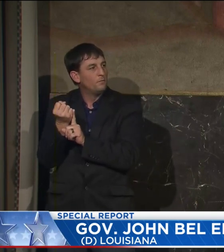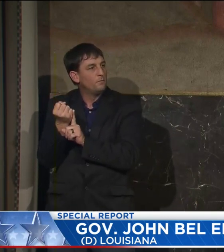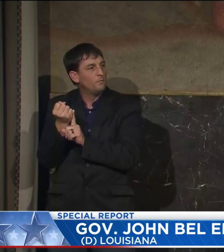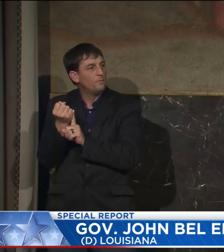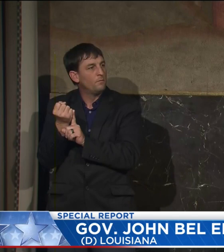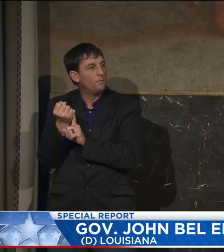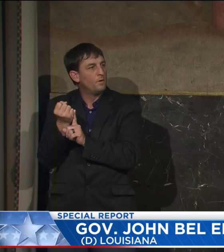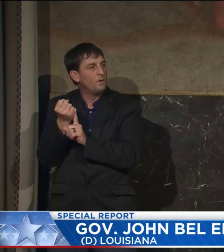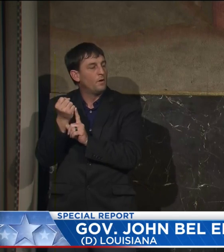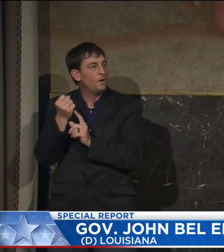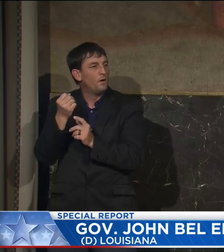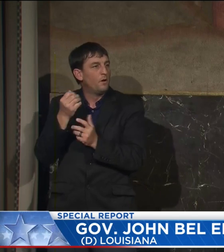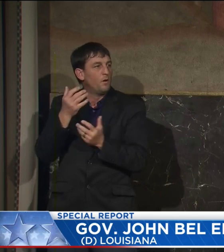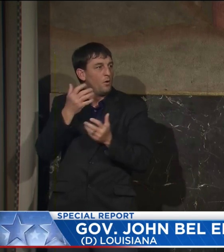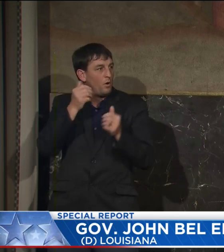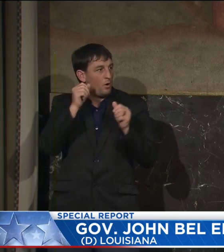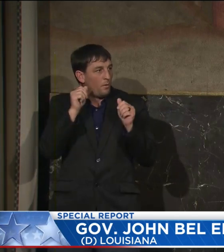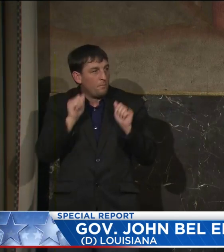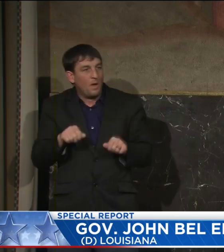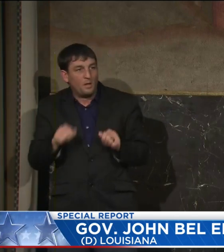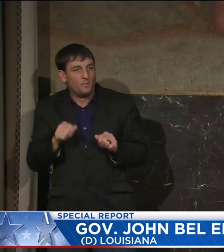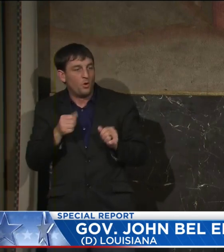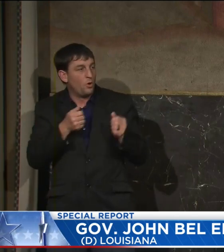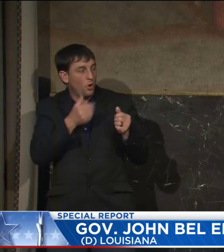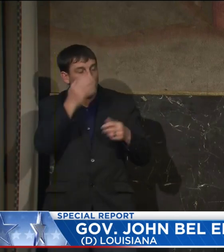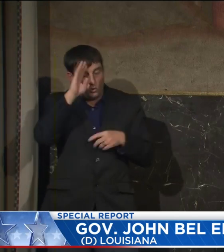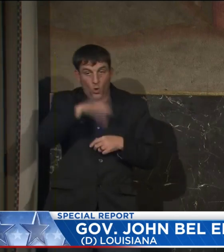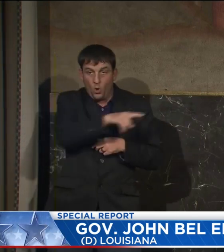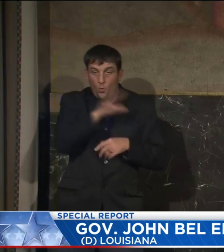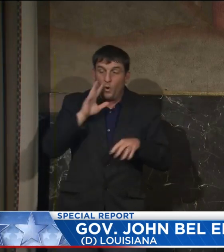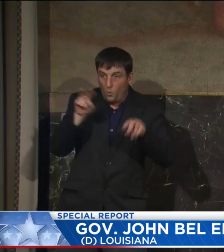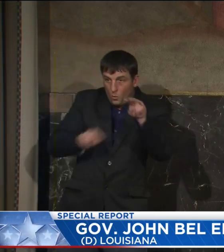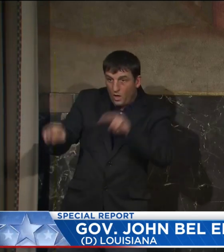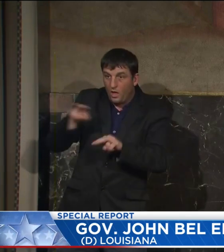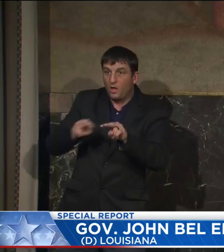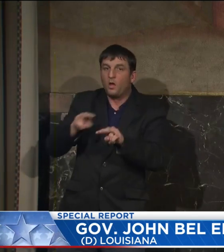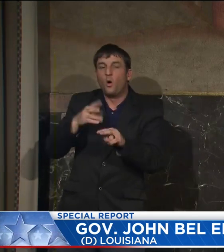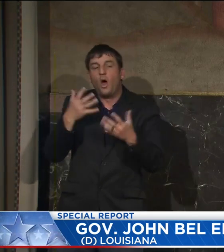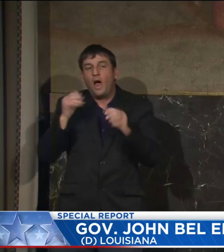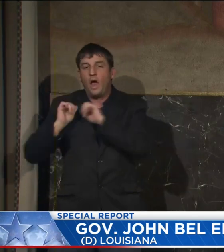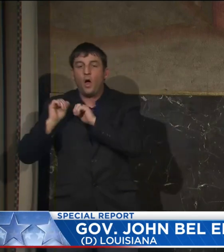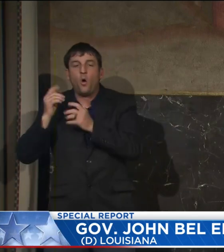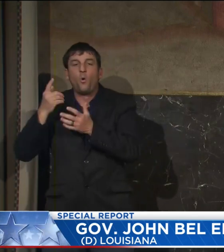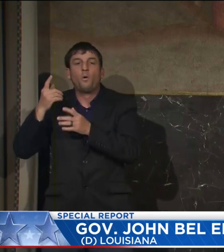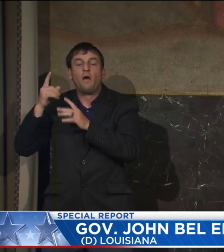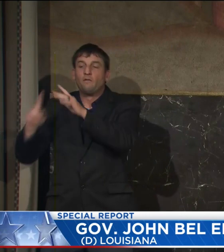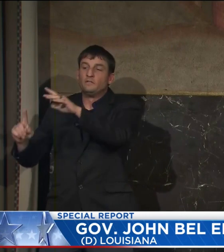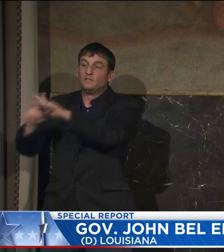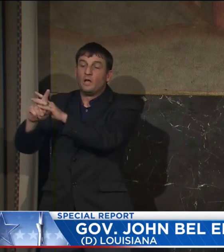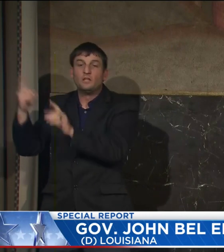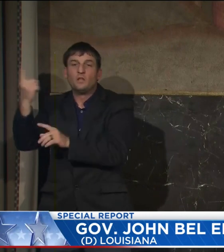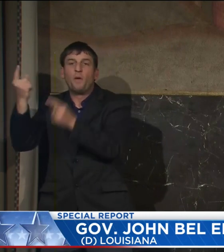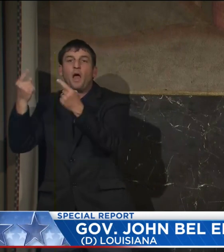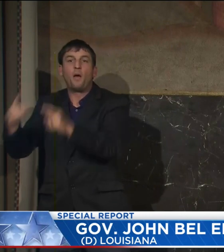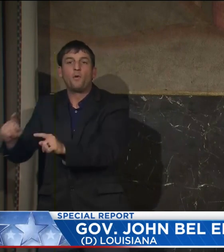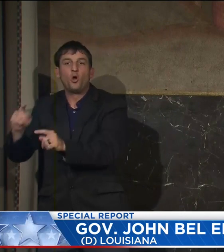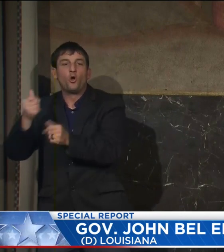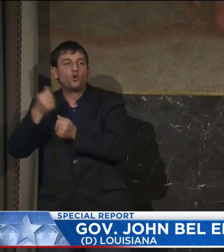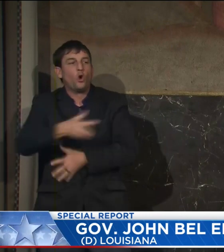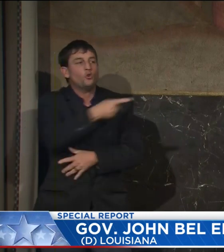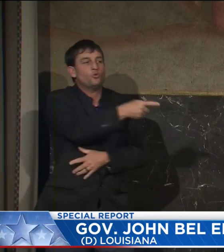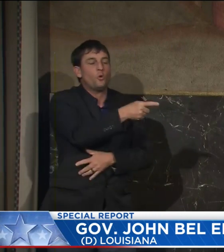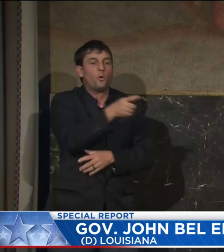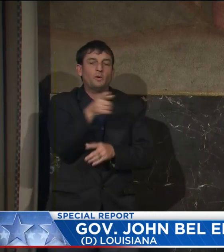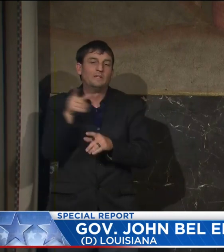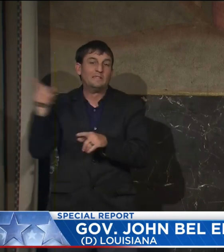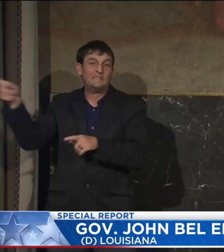it cause you to roll this back? I mean, you're obviously going to keep monitoring it. There's a chance you said spike COVID's still here. What